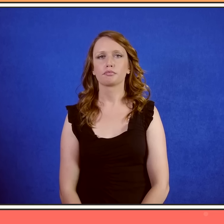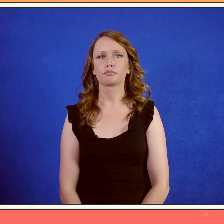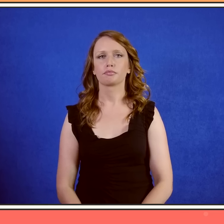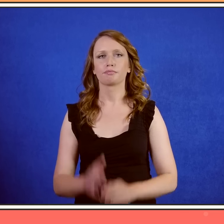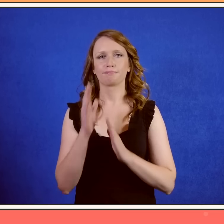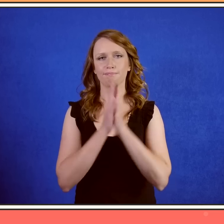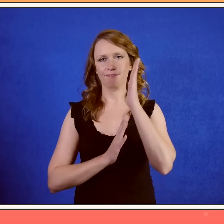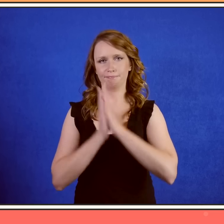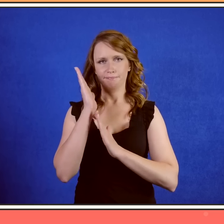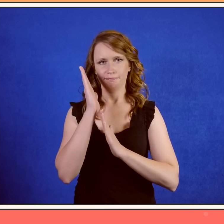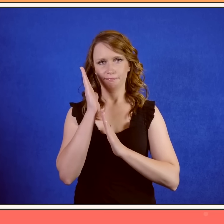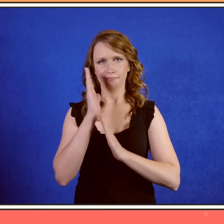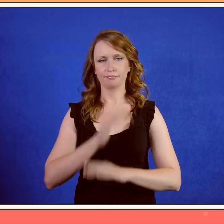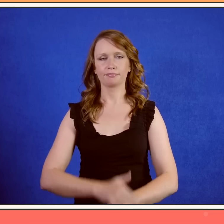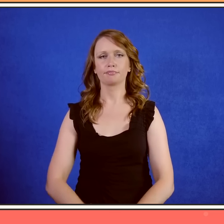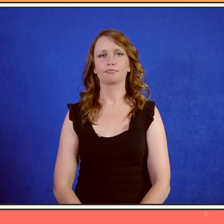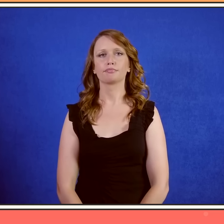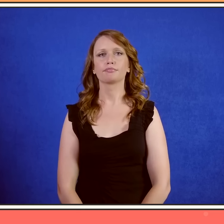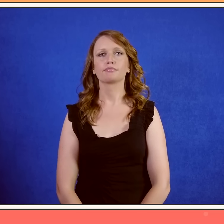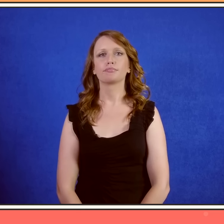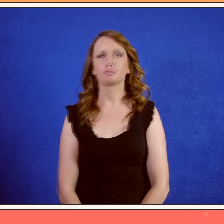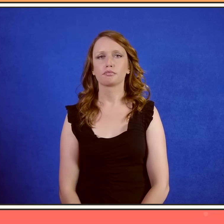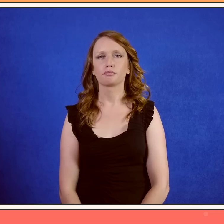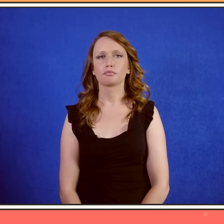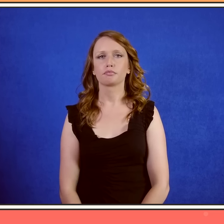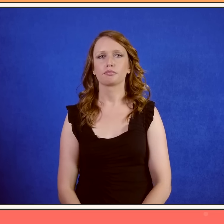A meal on a blanket in the park.